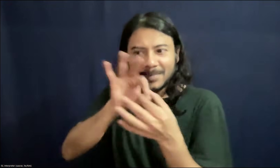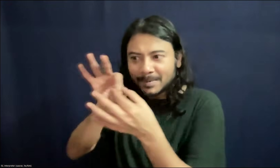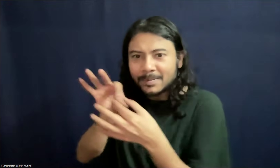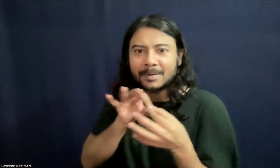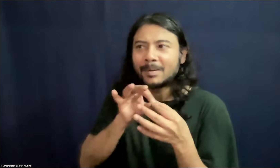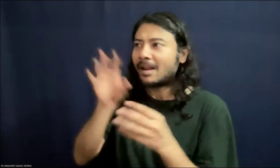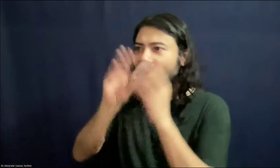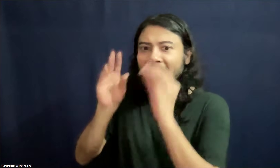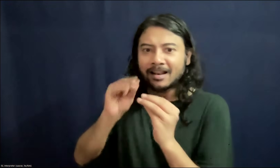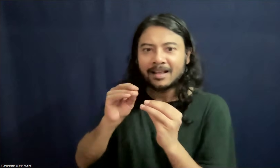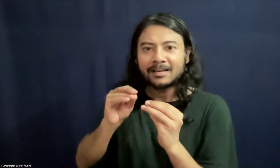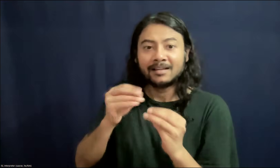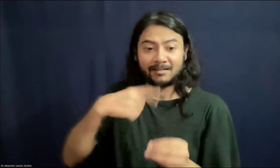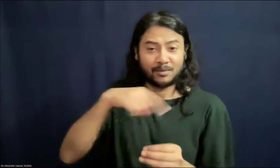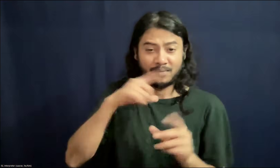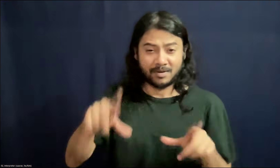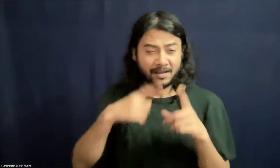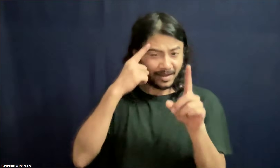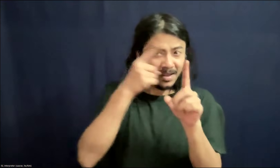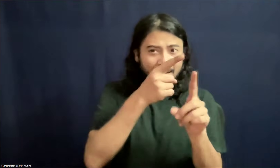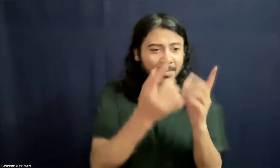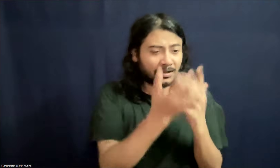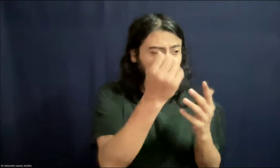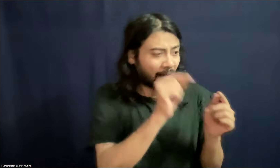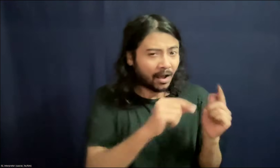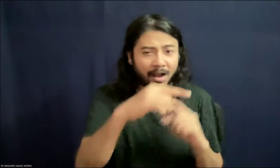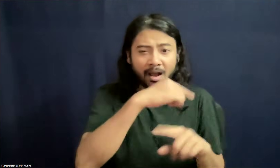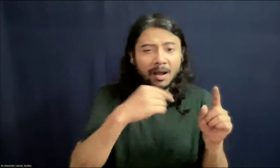and make the aim of your life to go back to Krishna.